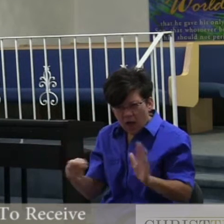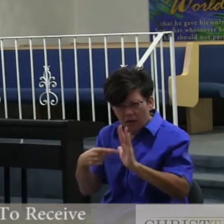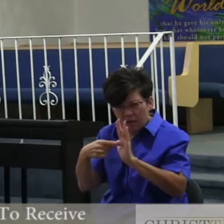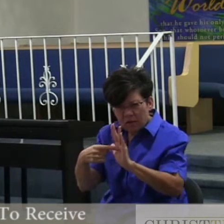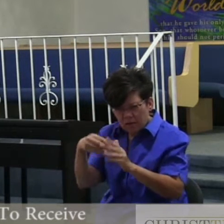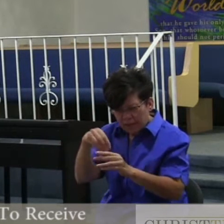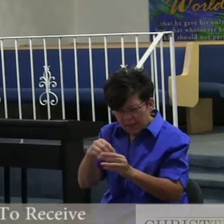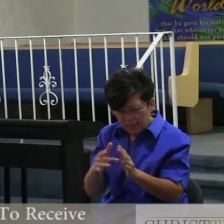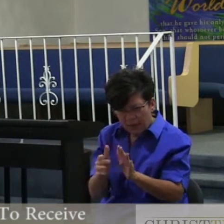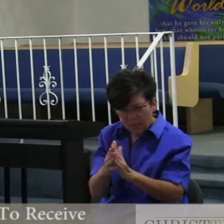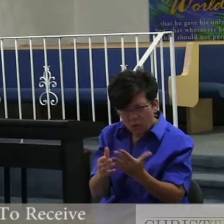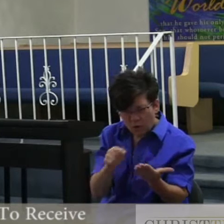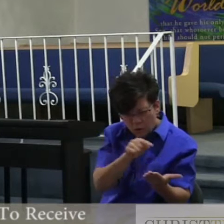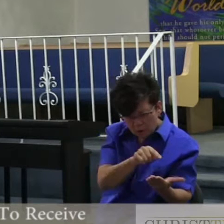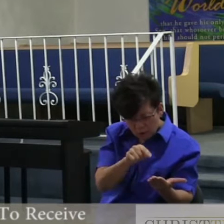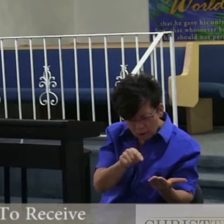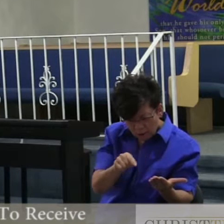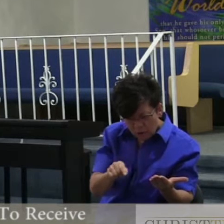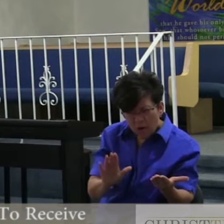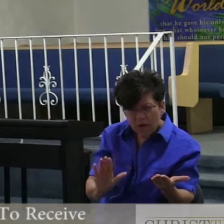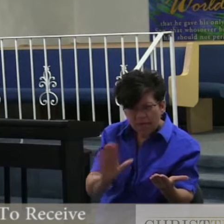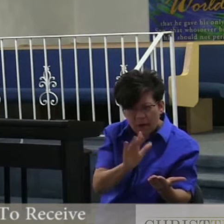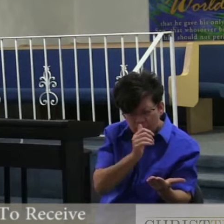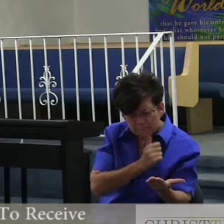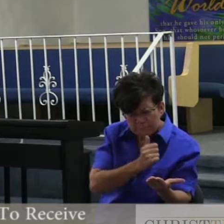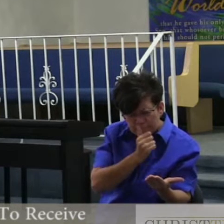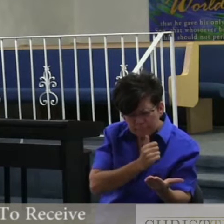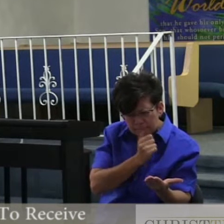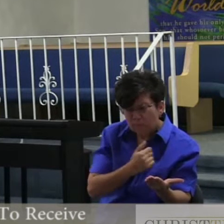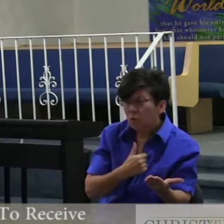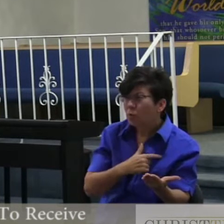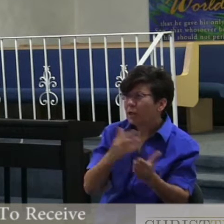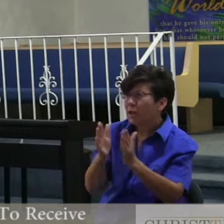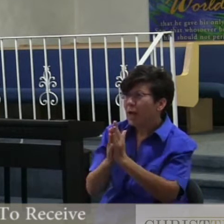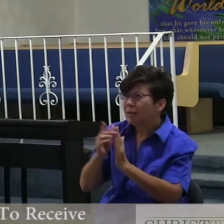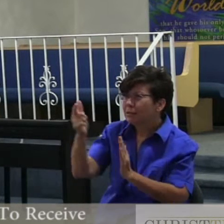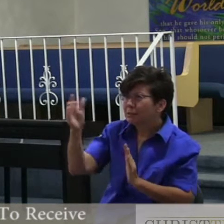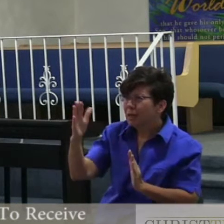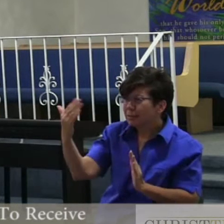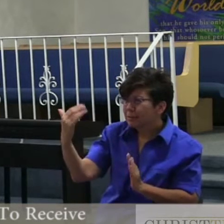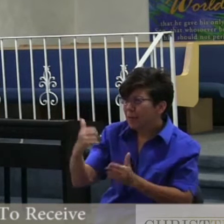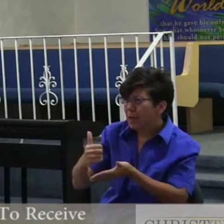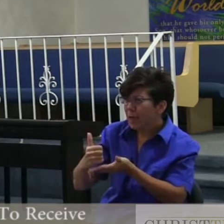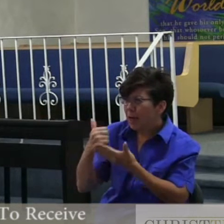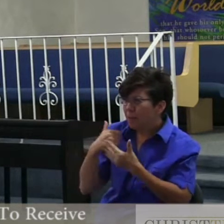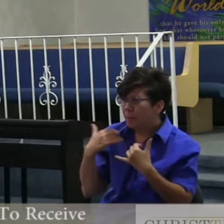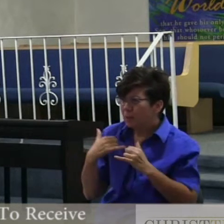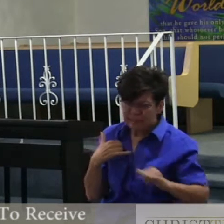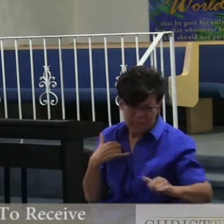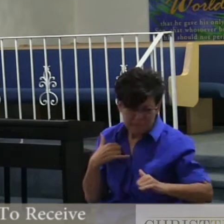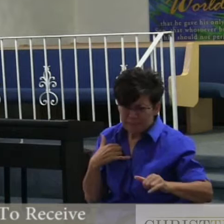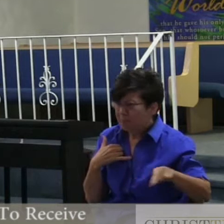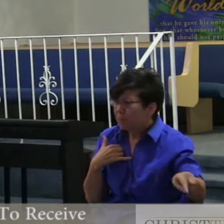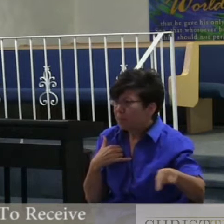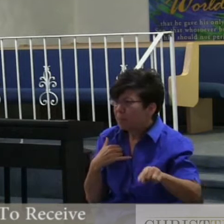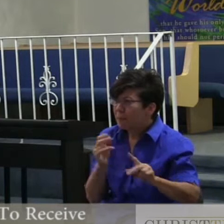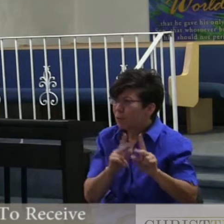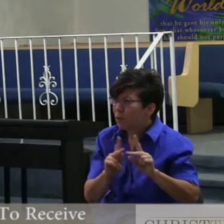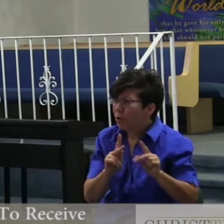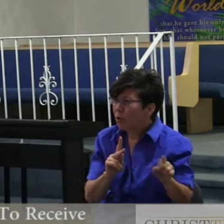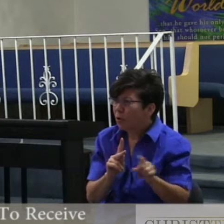Bible, what they went through, and we can ask God to help us to be like them,